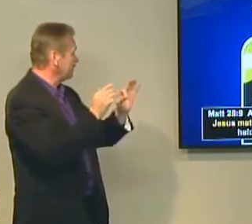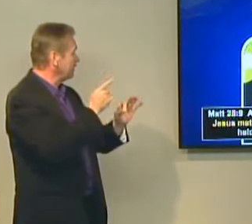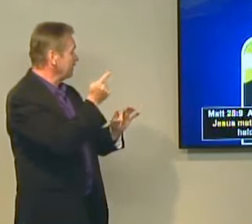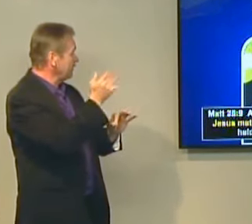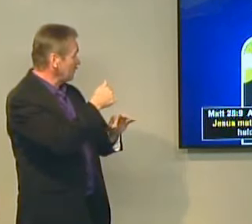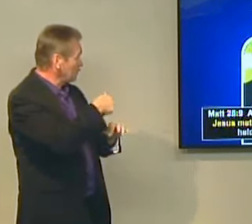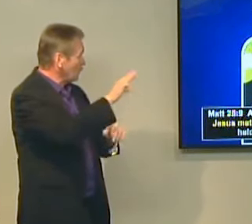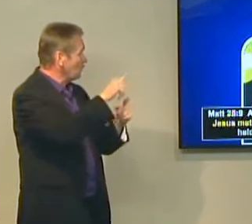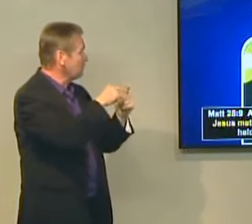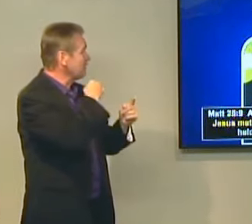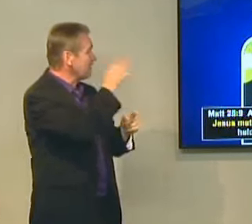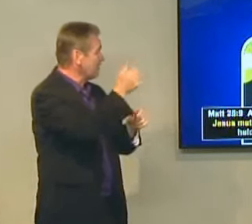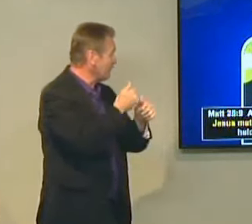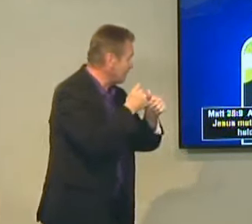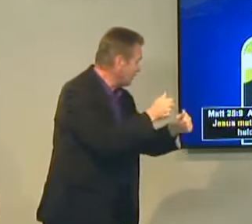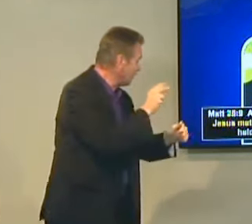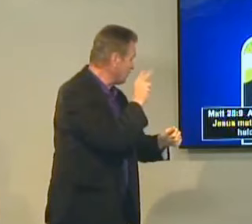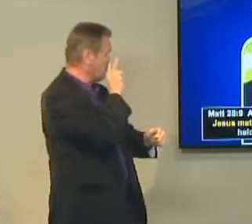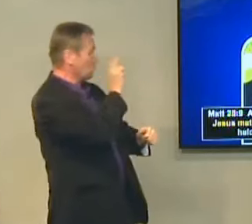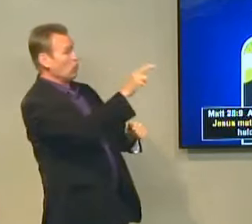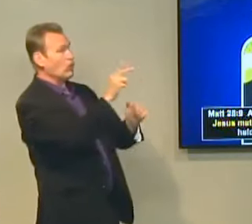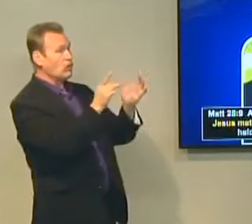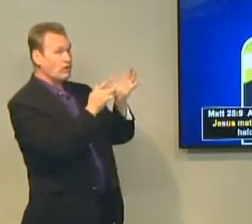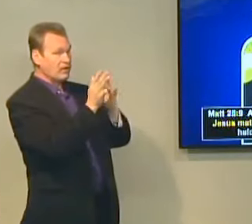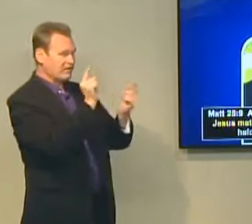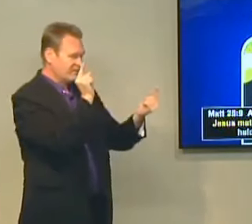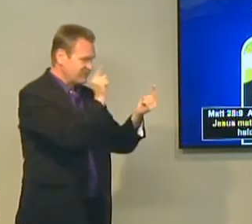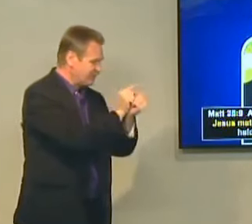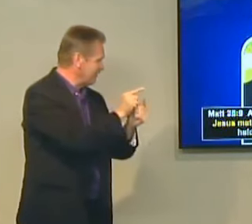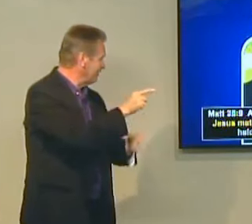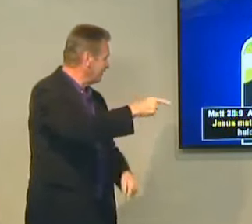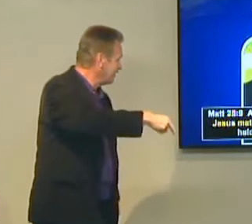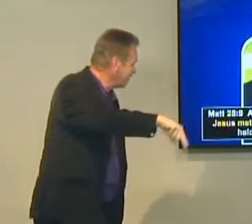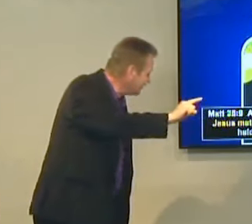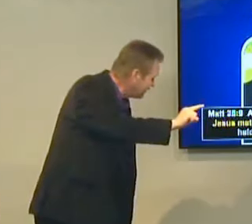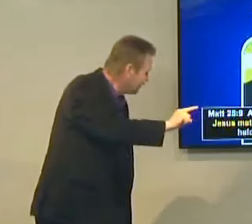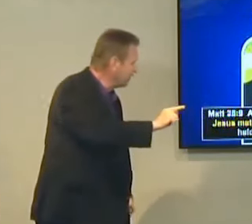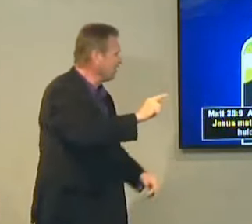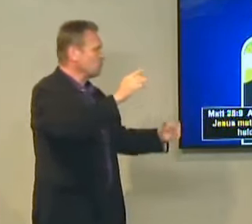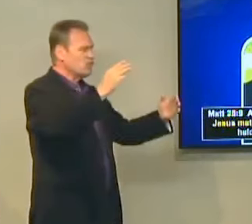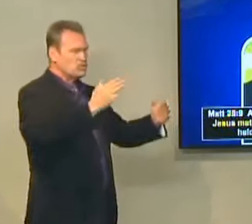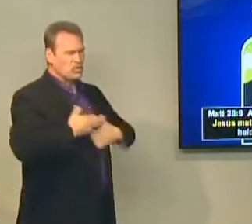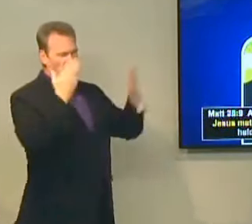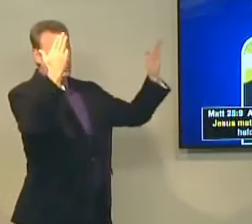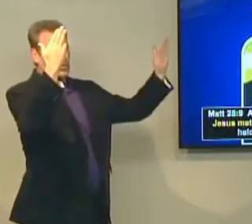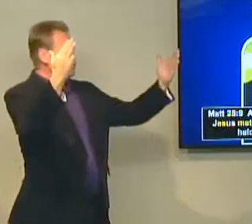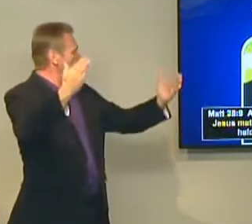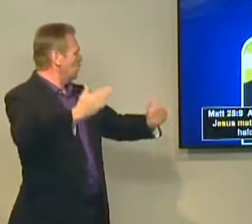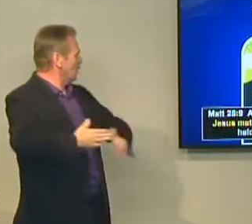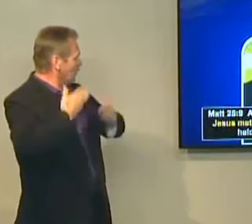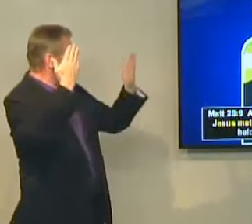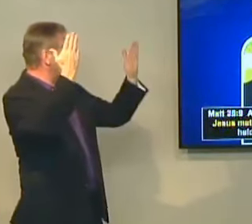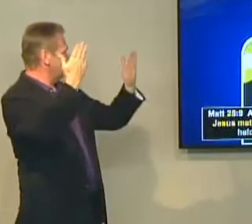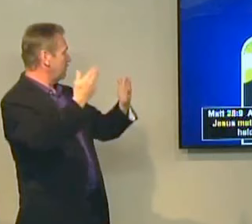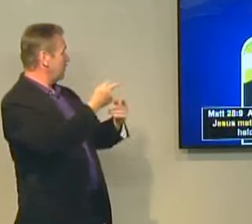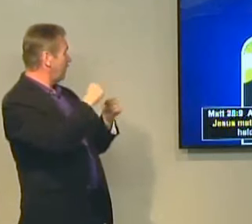And last week we discussed this in Matthew 28.9. As they went. To tell the disciples. Behold. Jesus